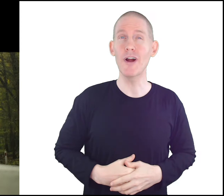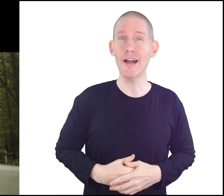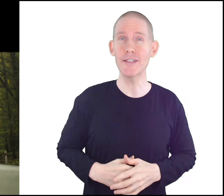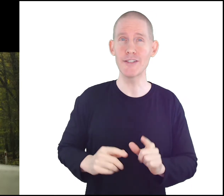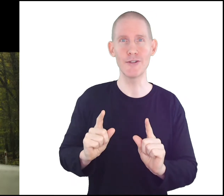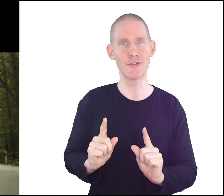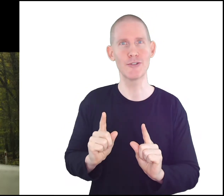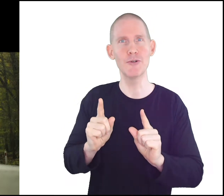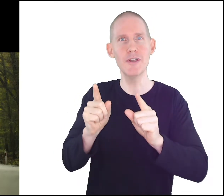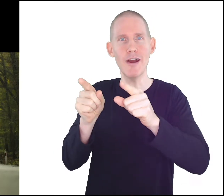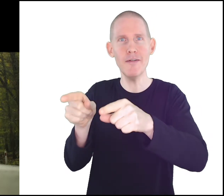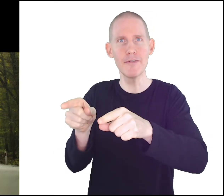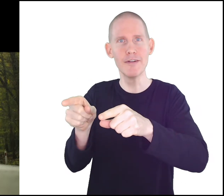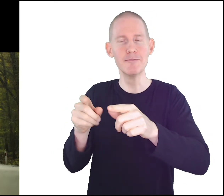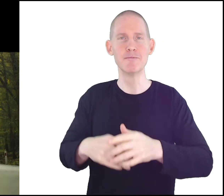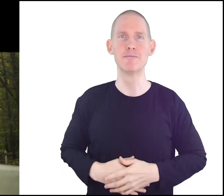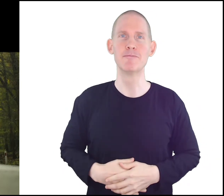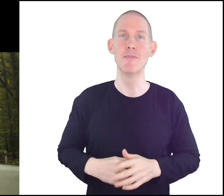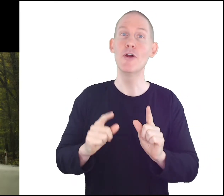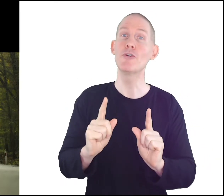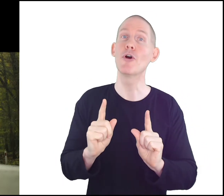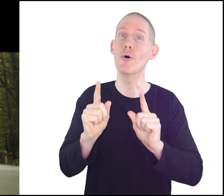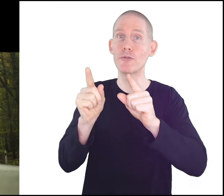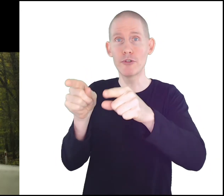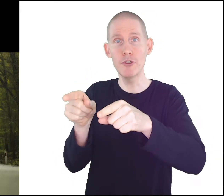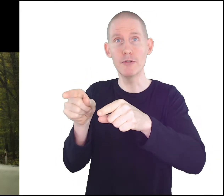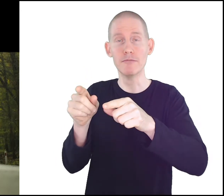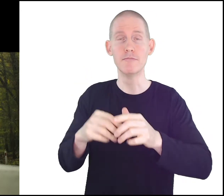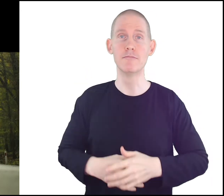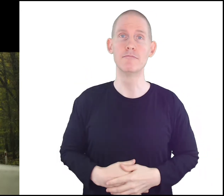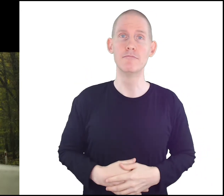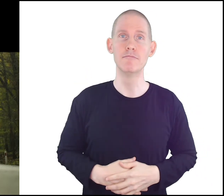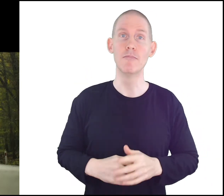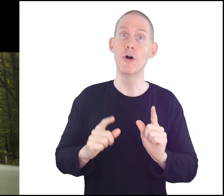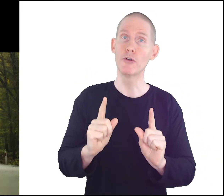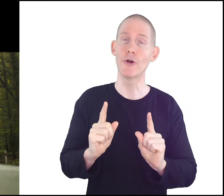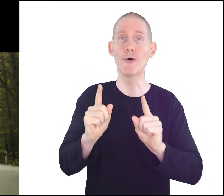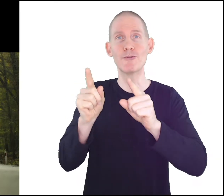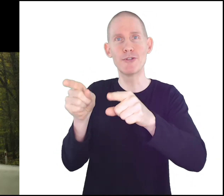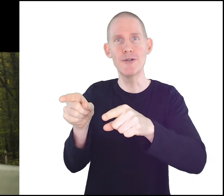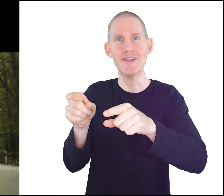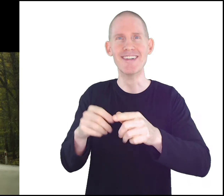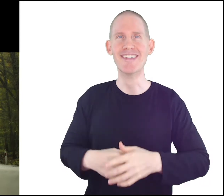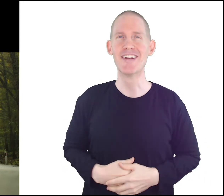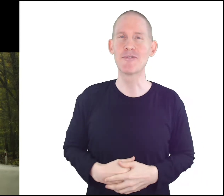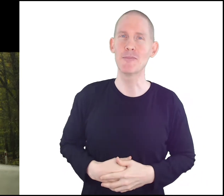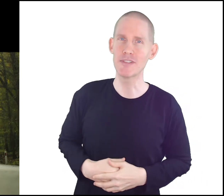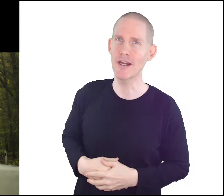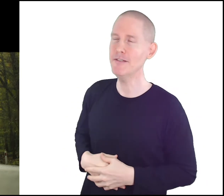rockets and they're shooting off. Go to. Go to. From the side.